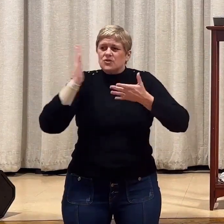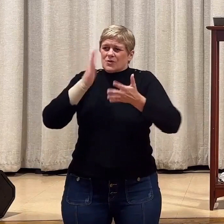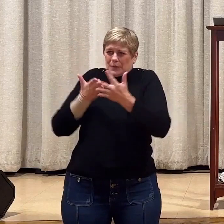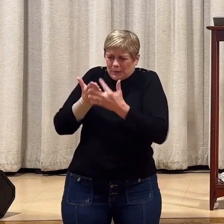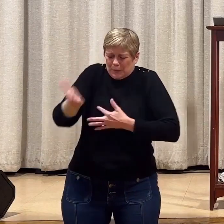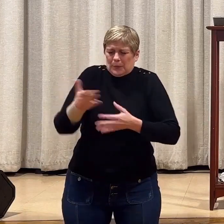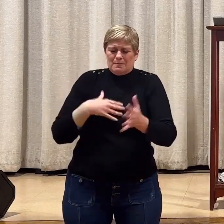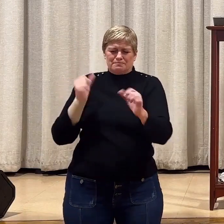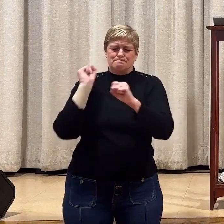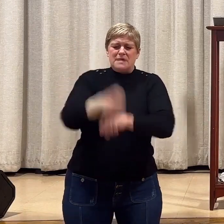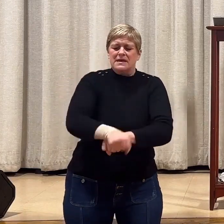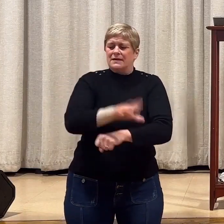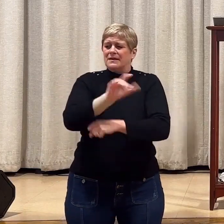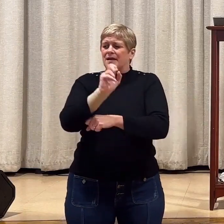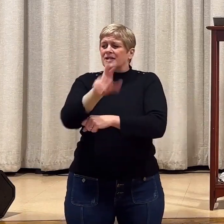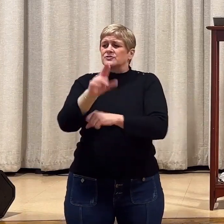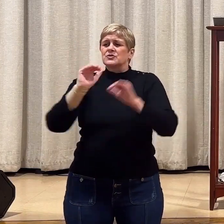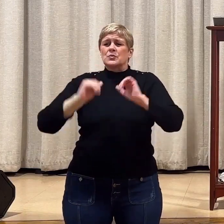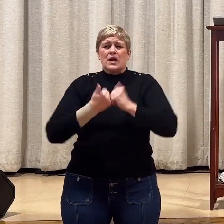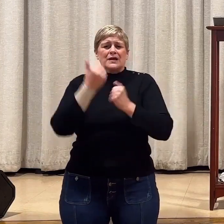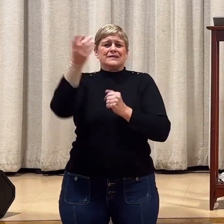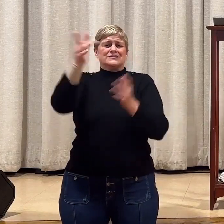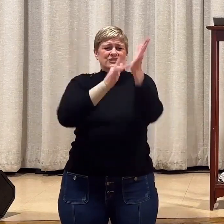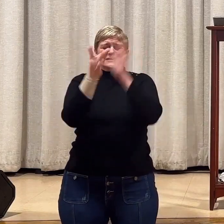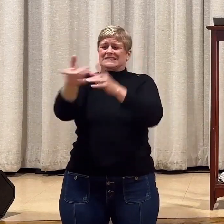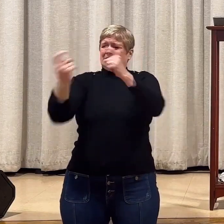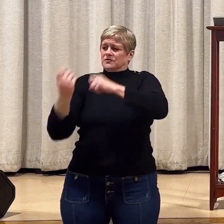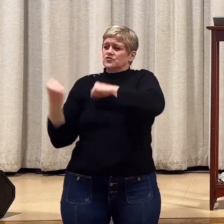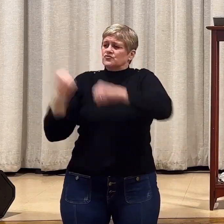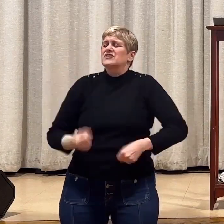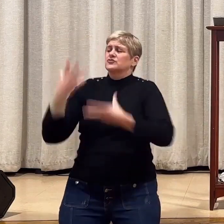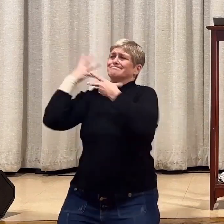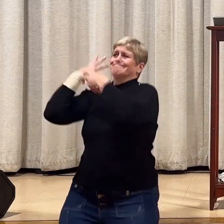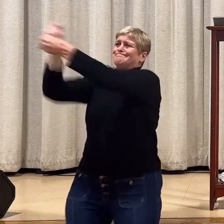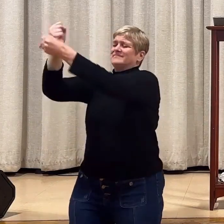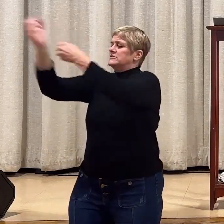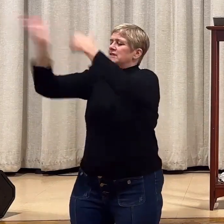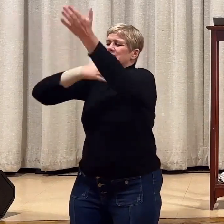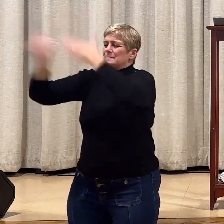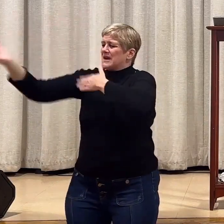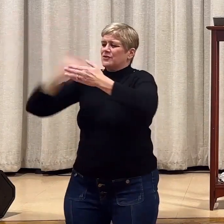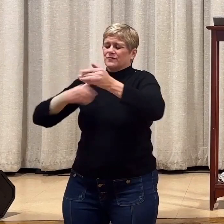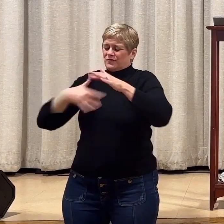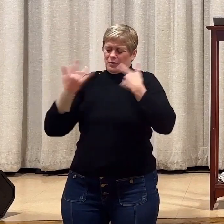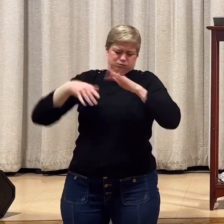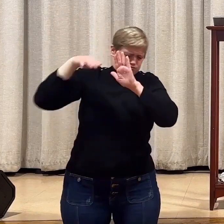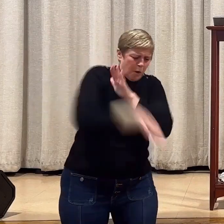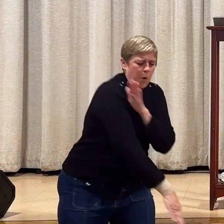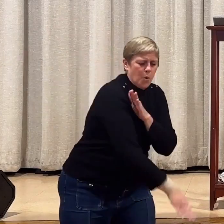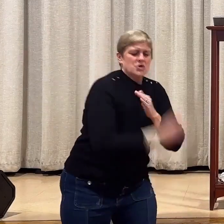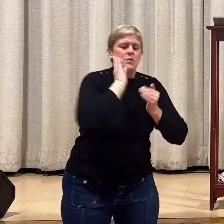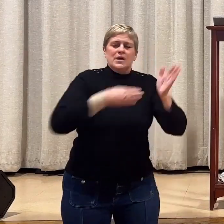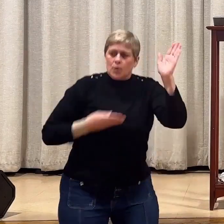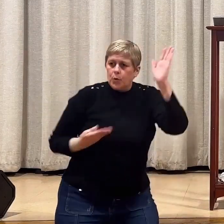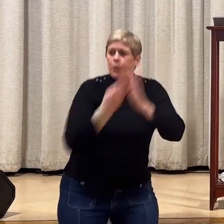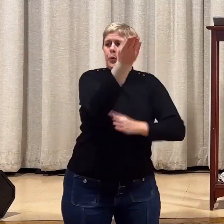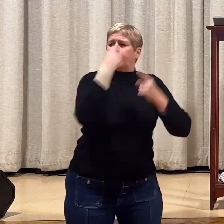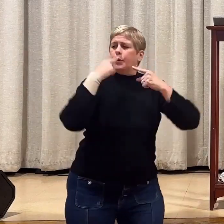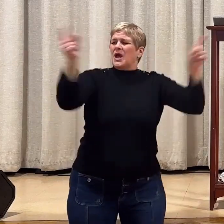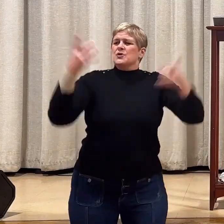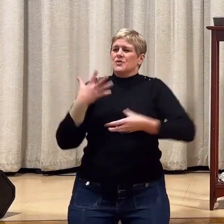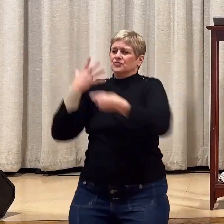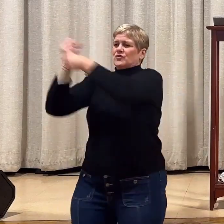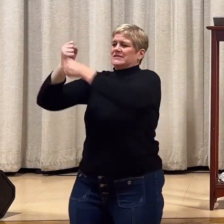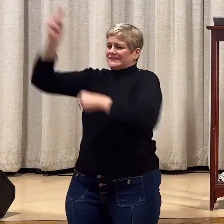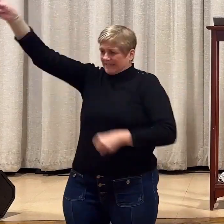that cancer because Christ is strengthening you to trust him in the midst of the valley. And you're going to get through and you're going to trust